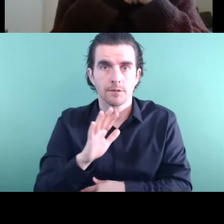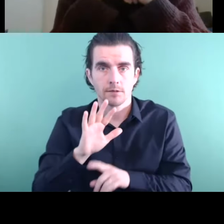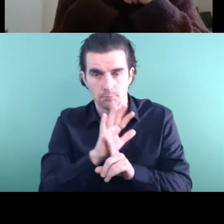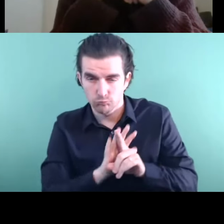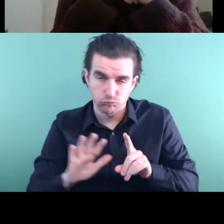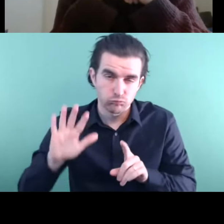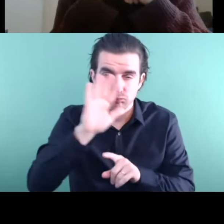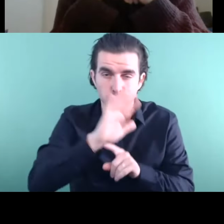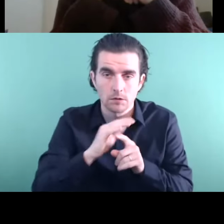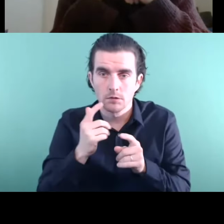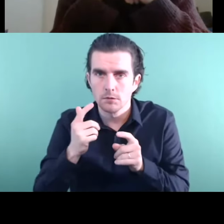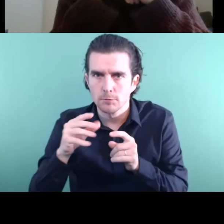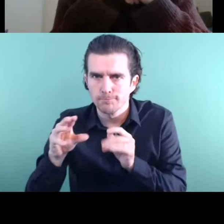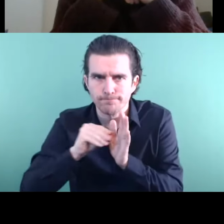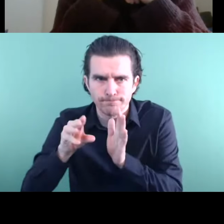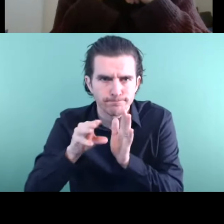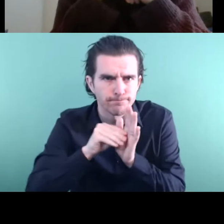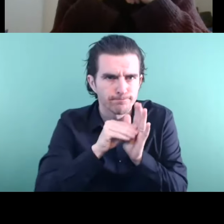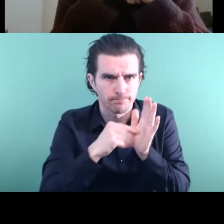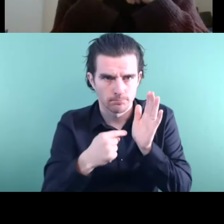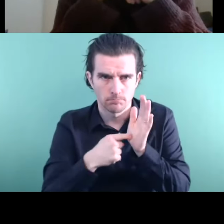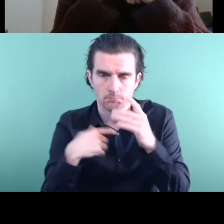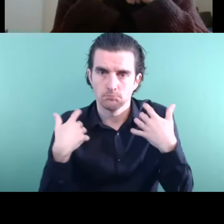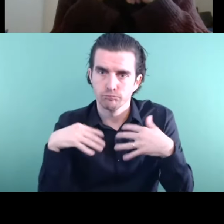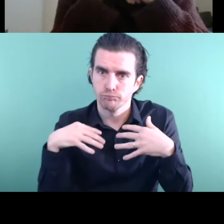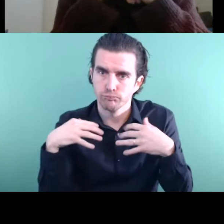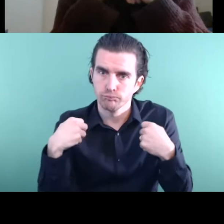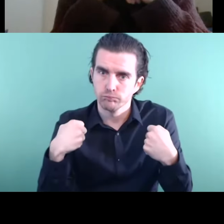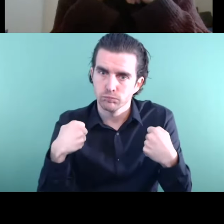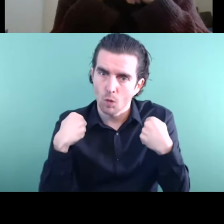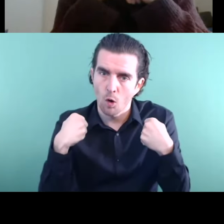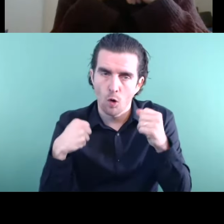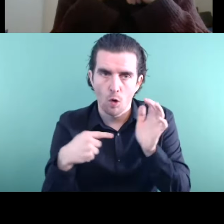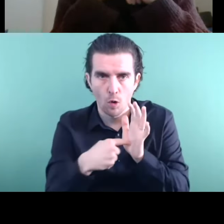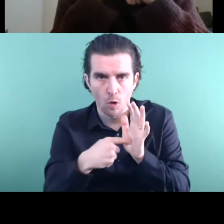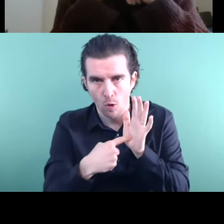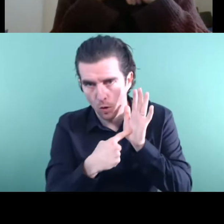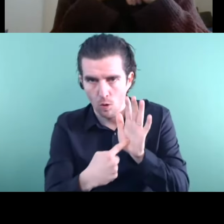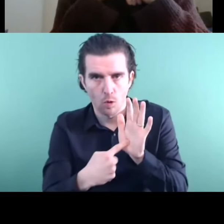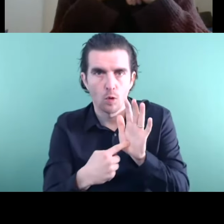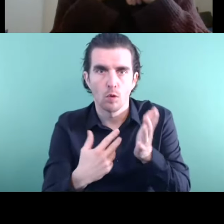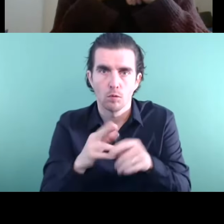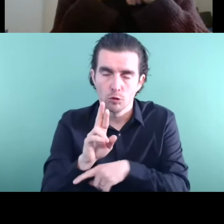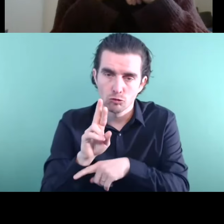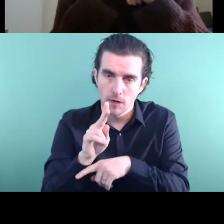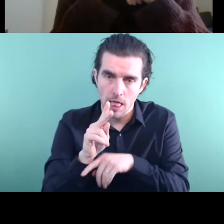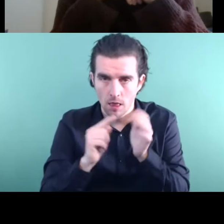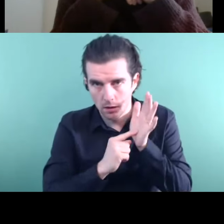works centra that summarize research and evaluate it to see